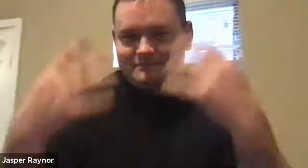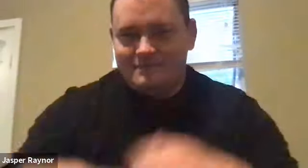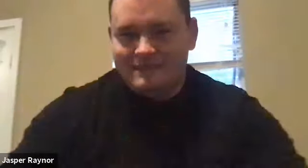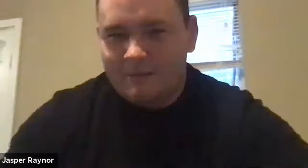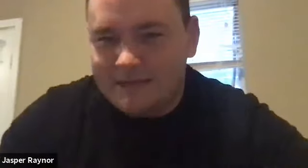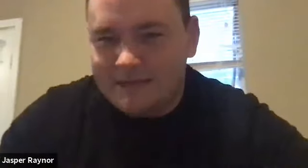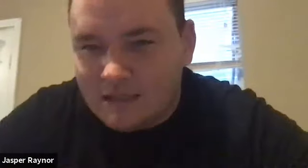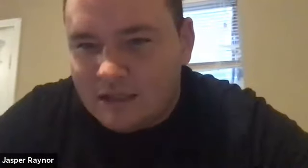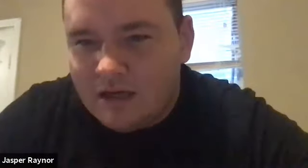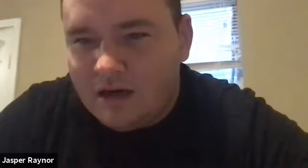Okay. How many?